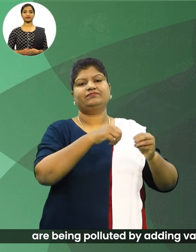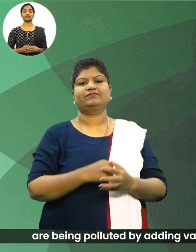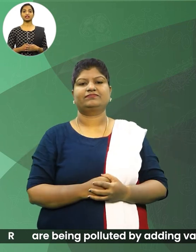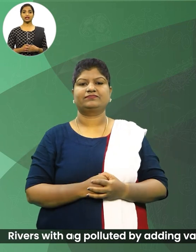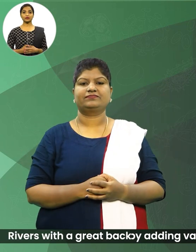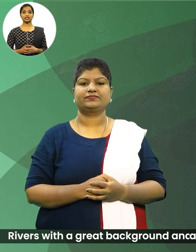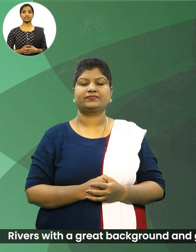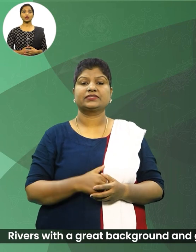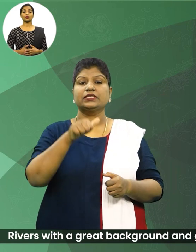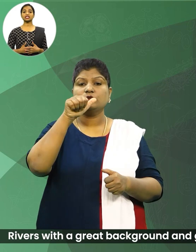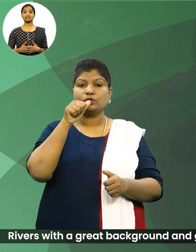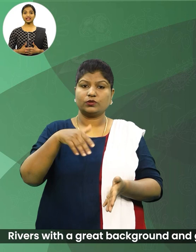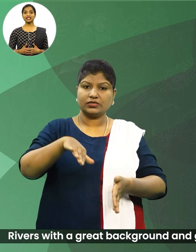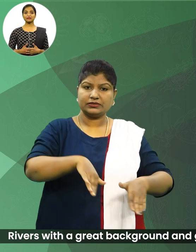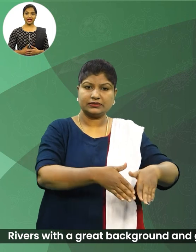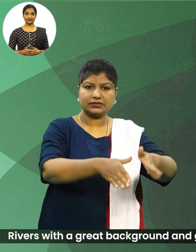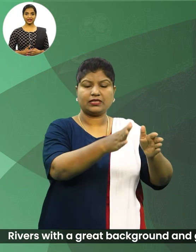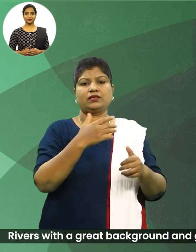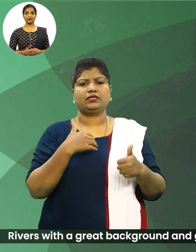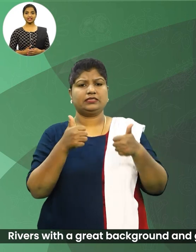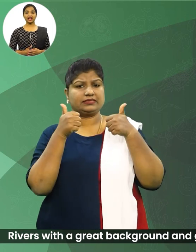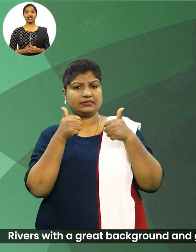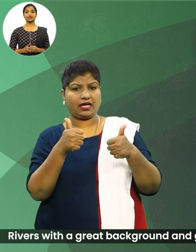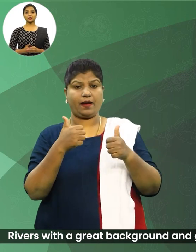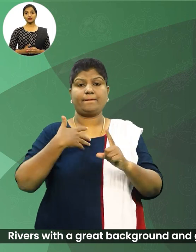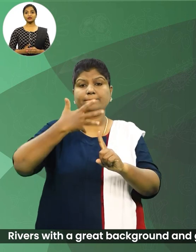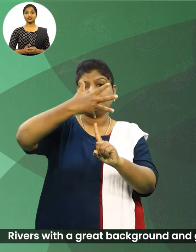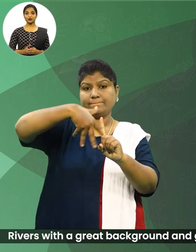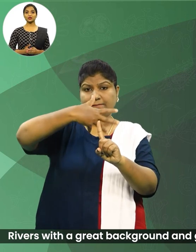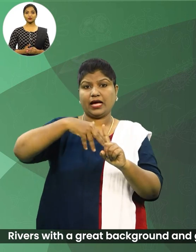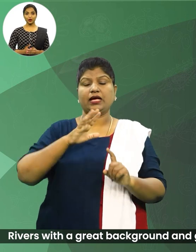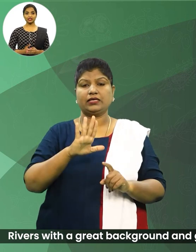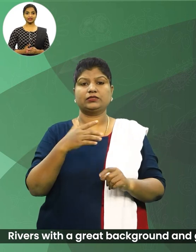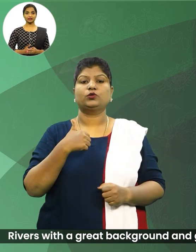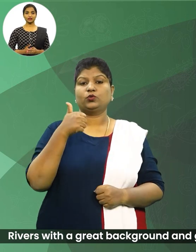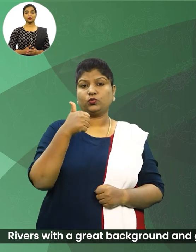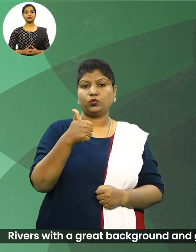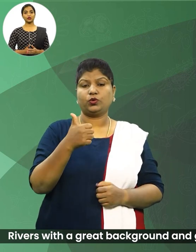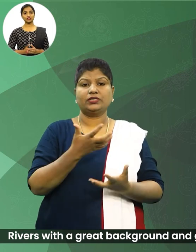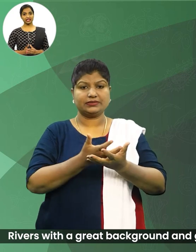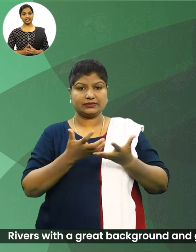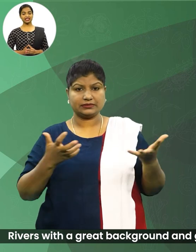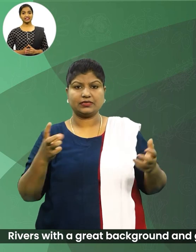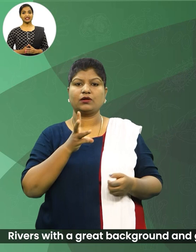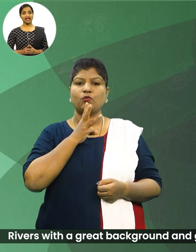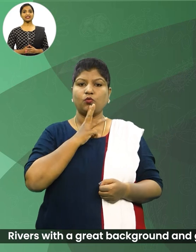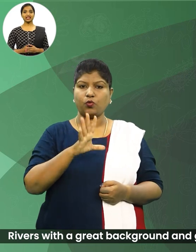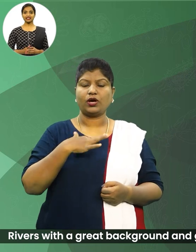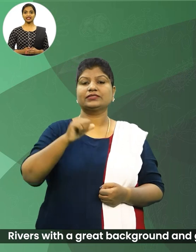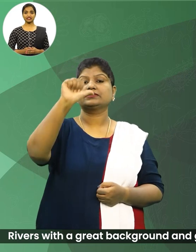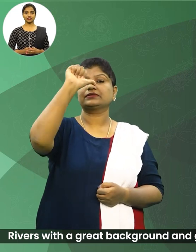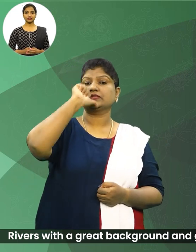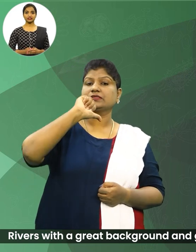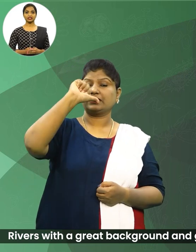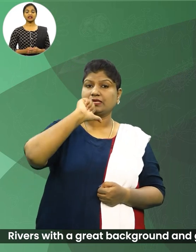rivers with a great background and good resource water for drinking and